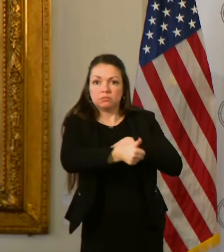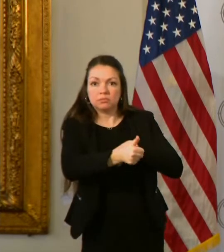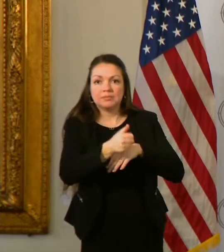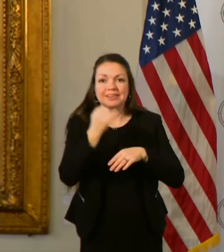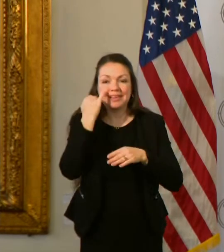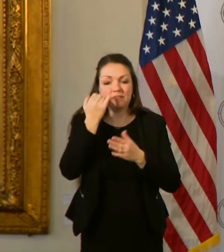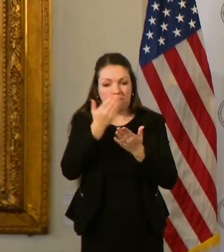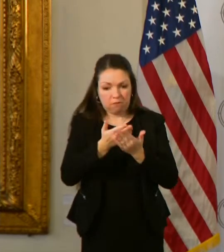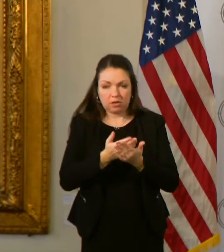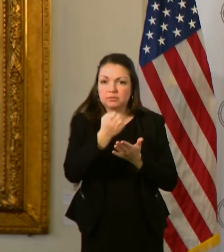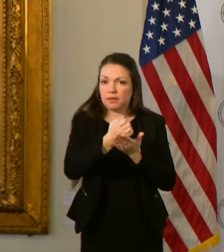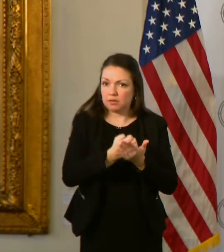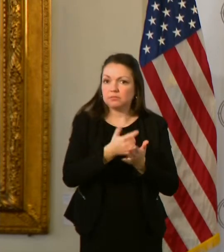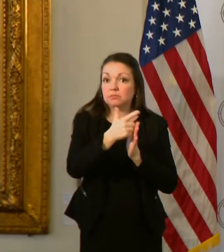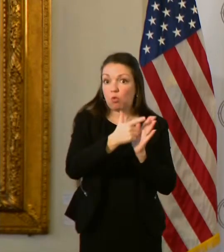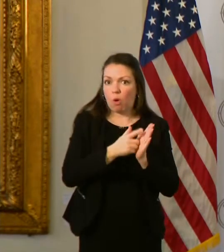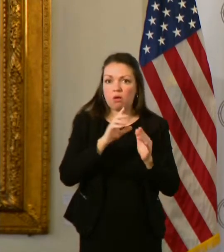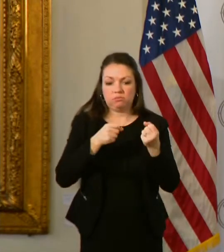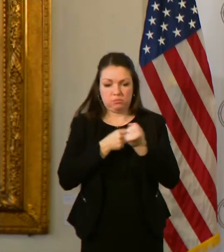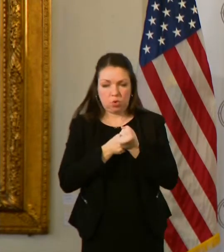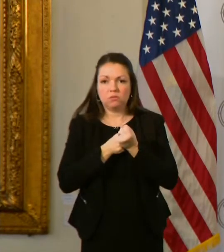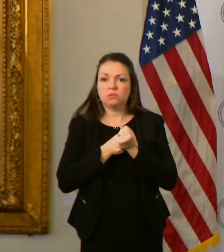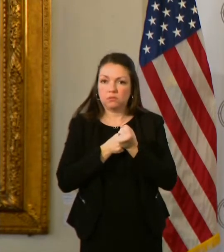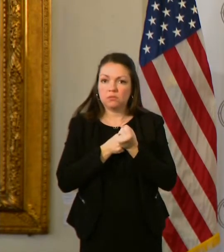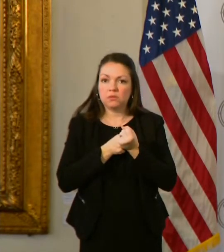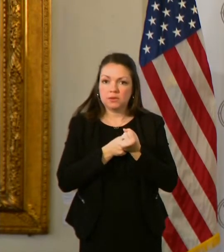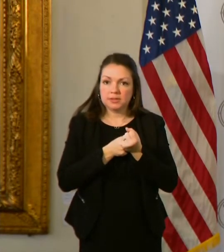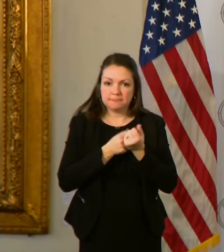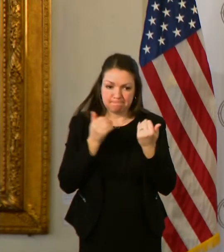supports it. And what, again, we have found by